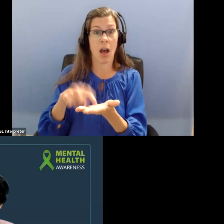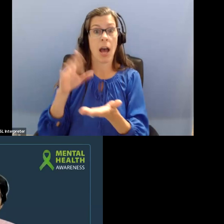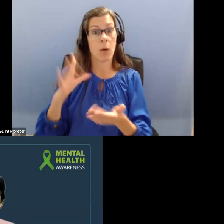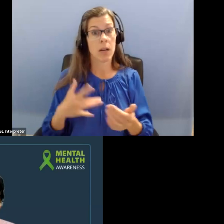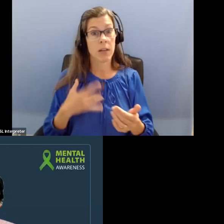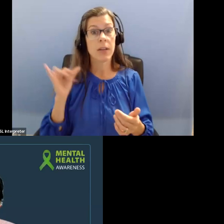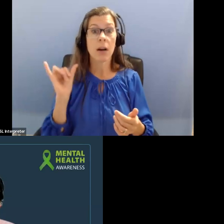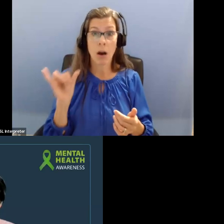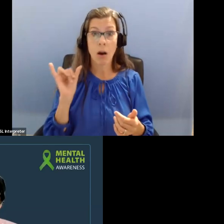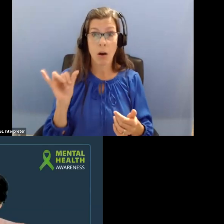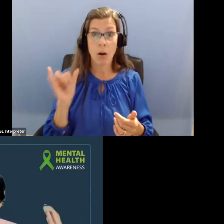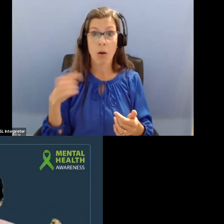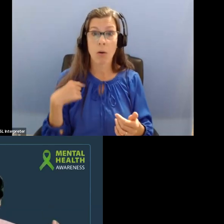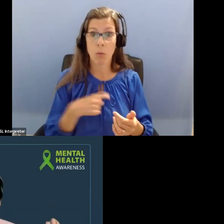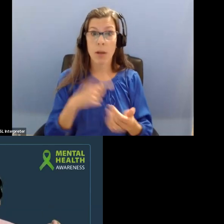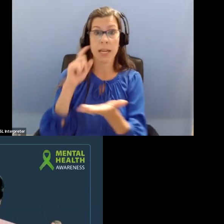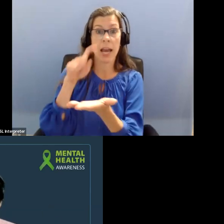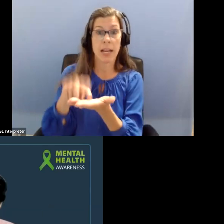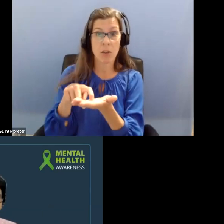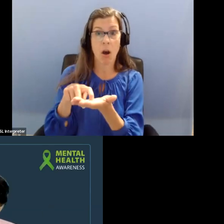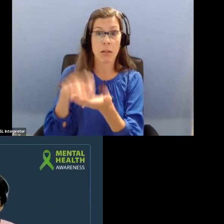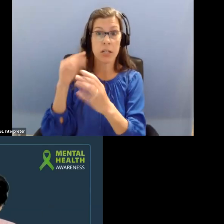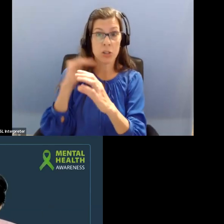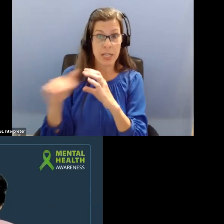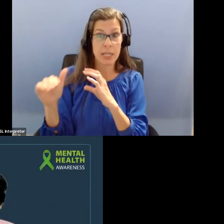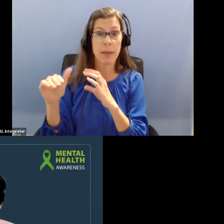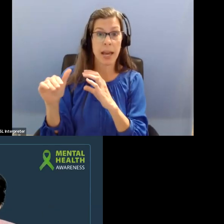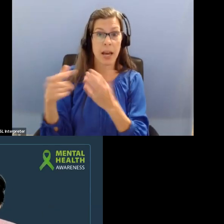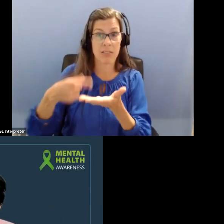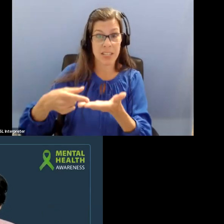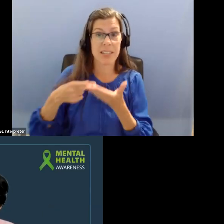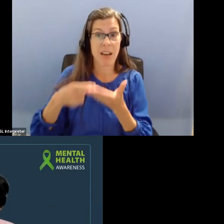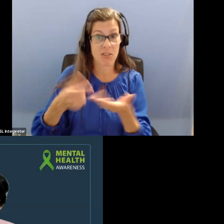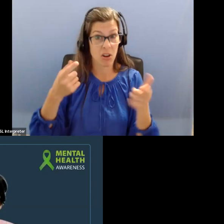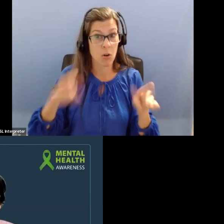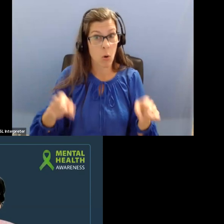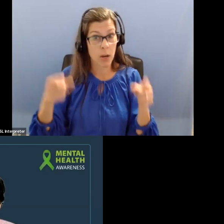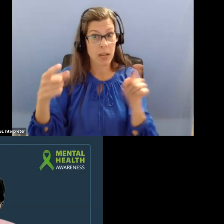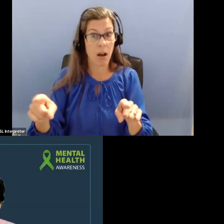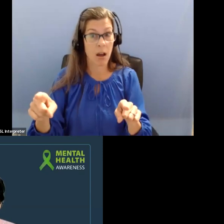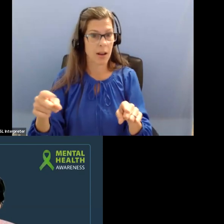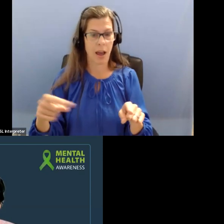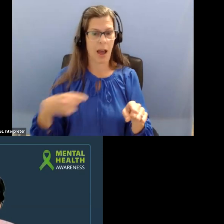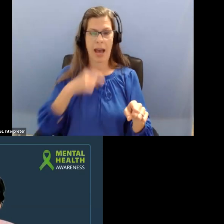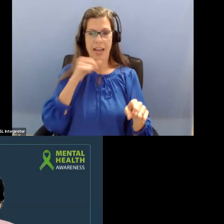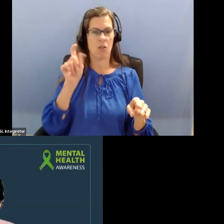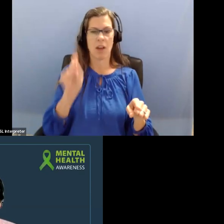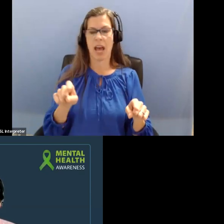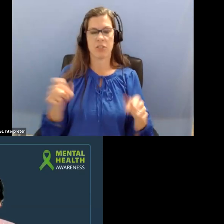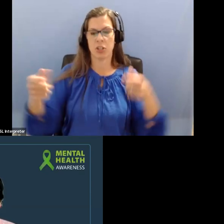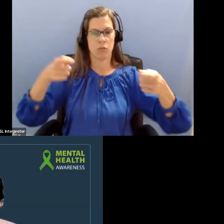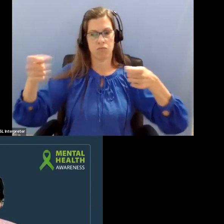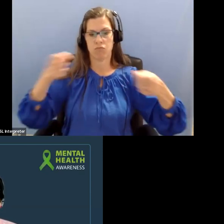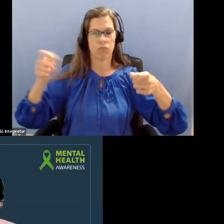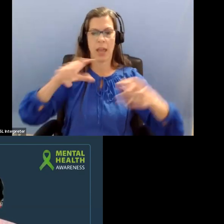we acknowledge the email. There's conversations going on. I don't need to be involved. So that's one piece I was suggesting.